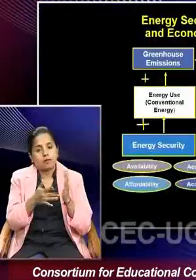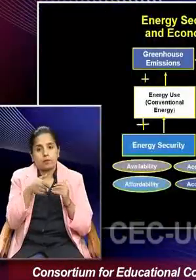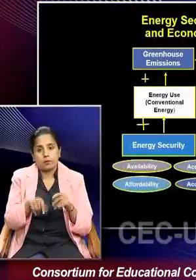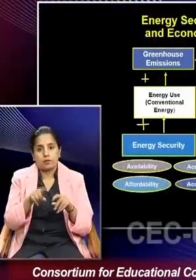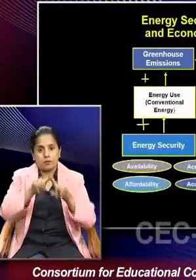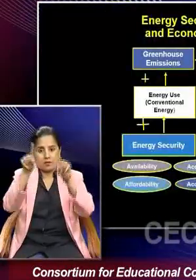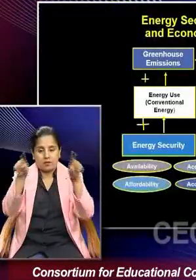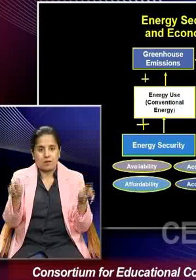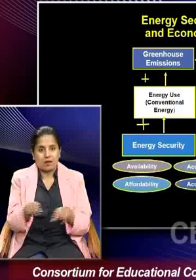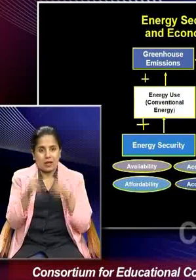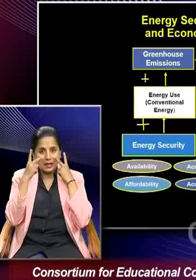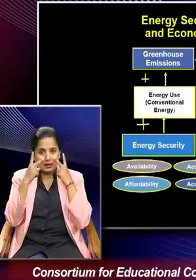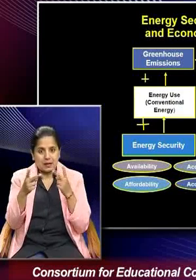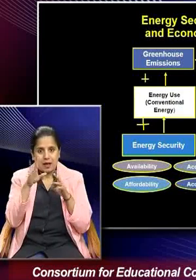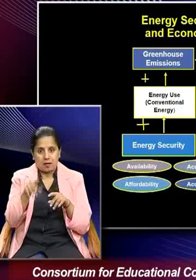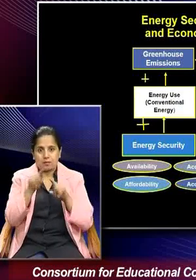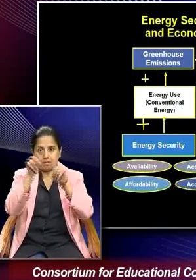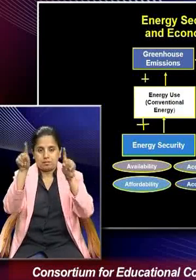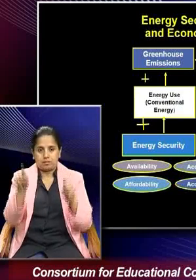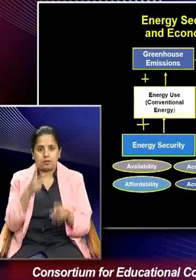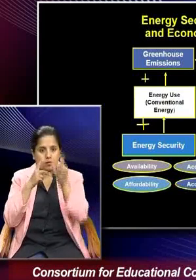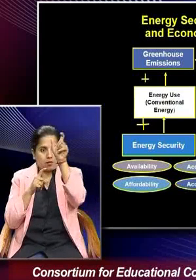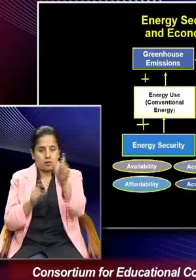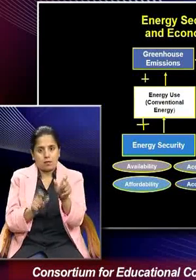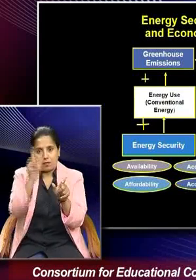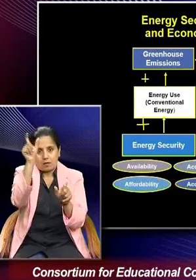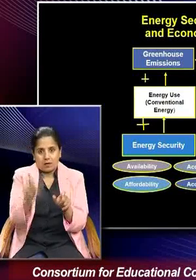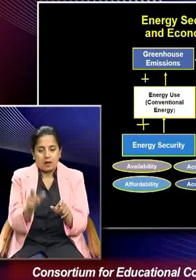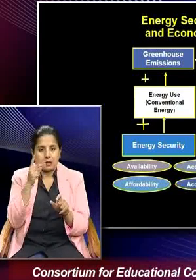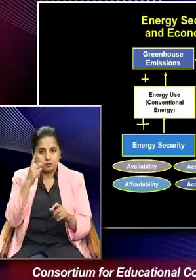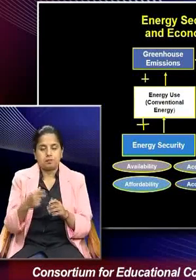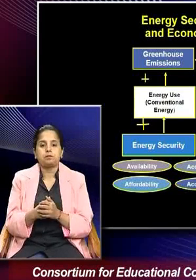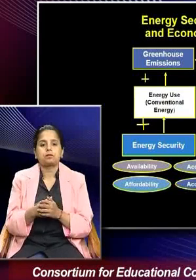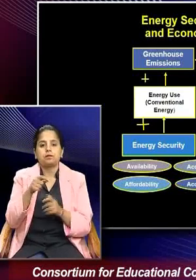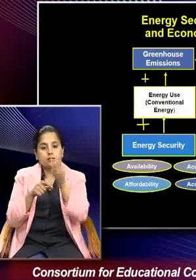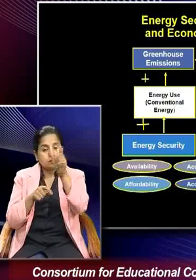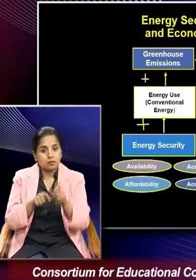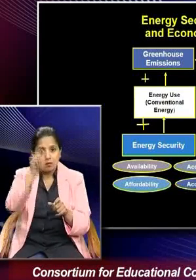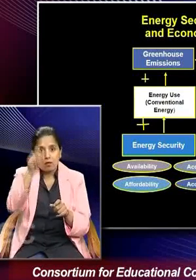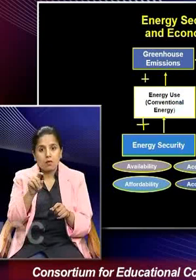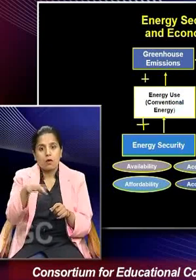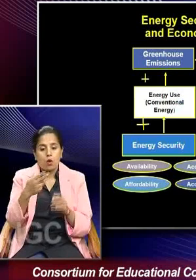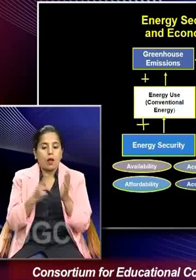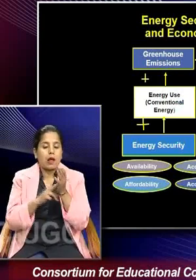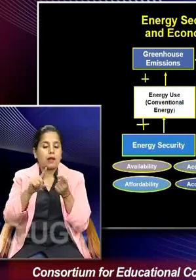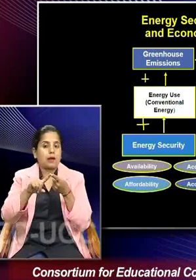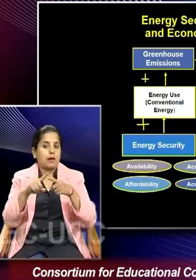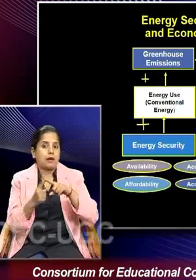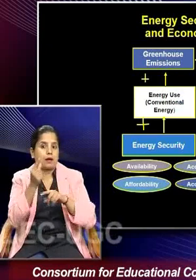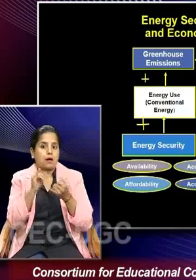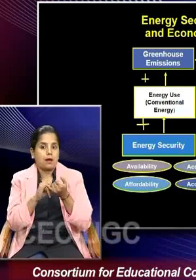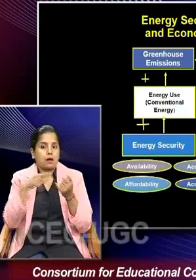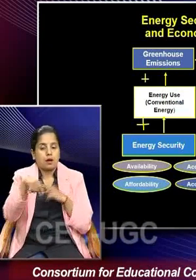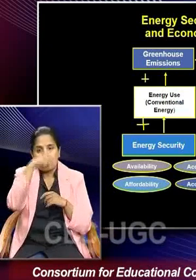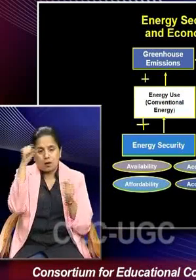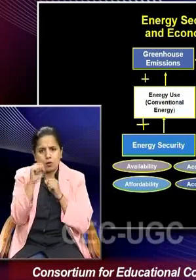you can see on your screens that there is a chart which tells you that how the nexus of climate